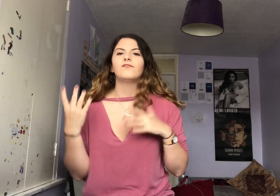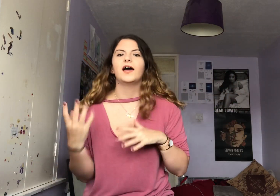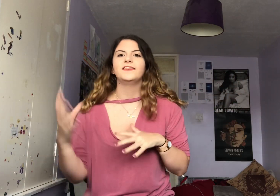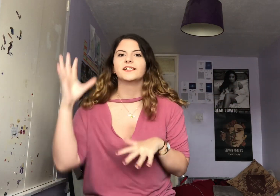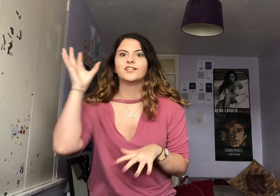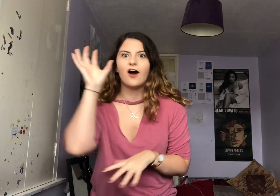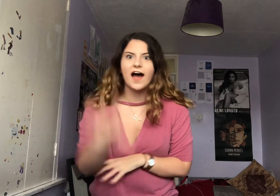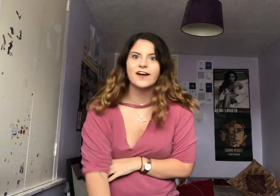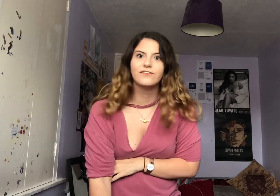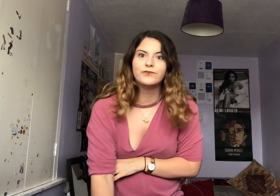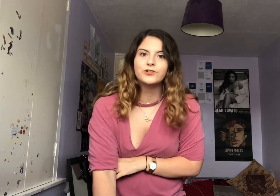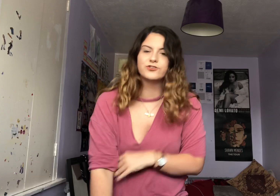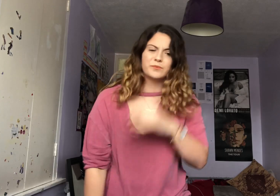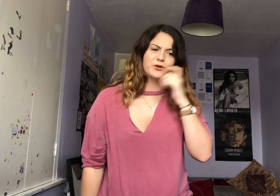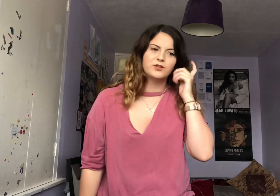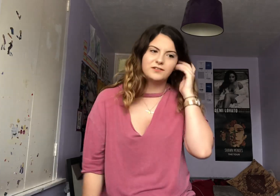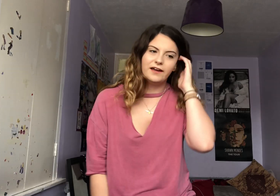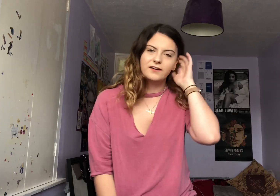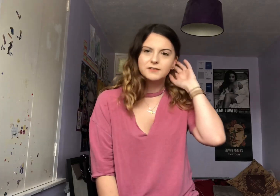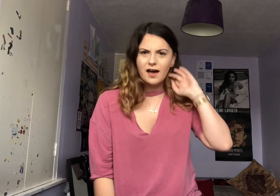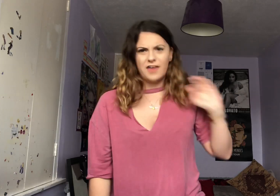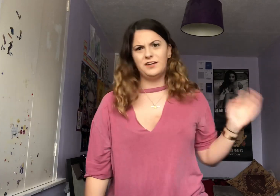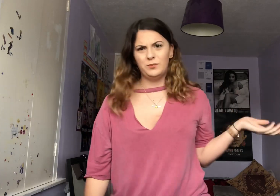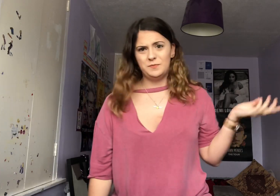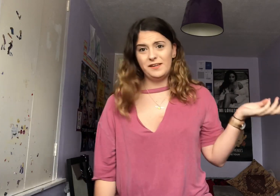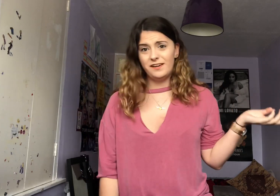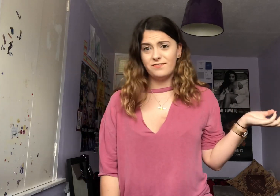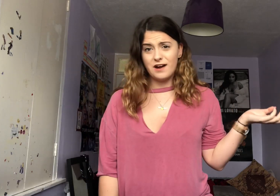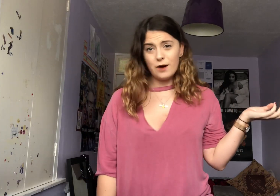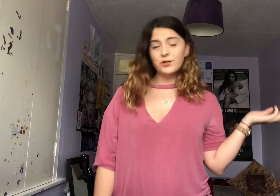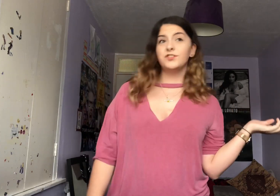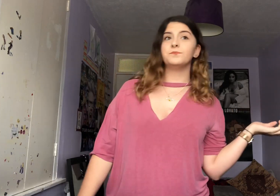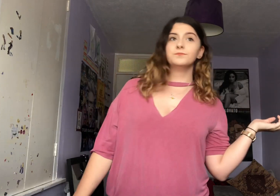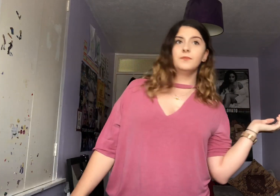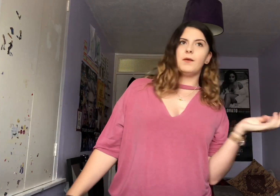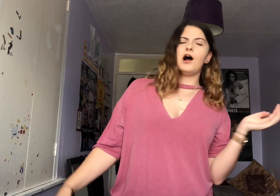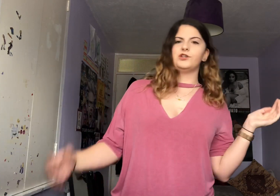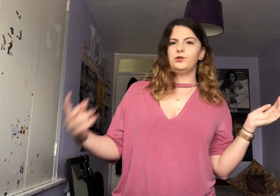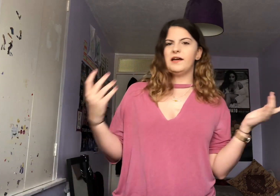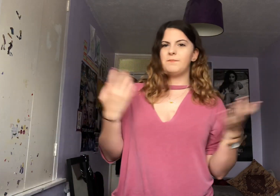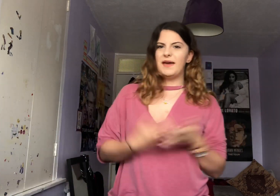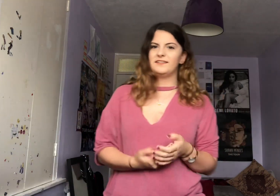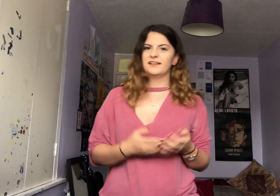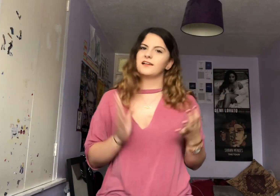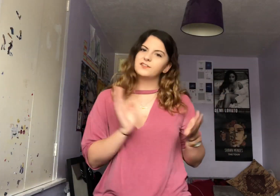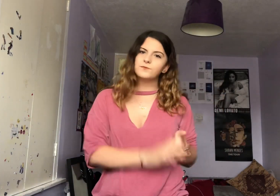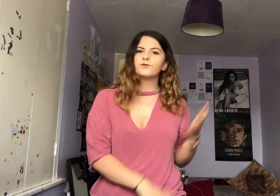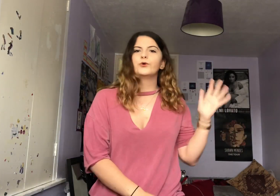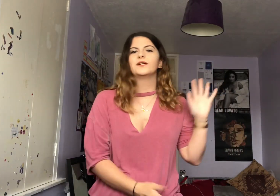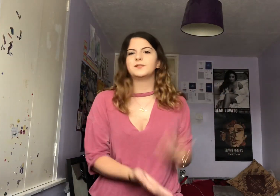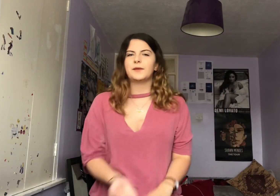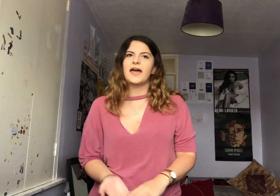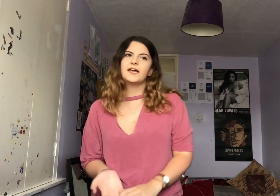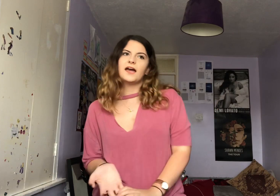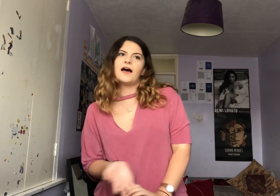cover like the entire food and drink, because like I think we'd be here for hours, but I'll do like the basics, like some fruit and some cake,